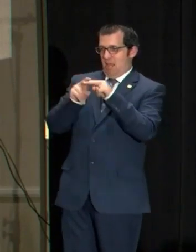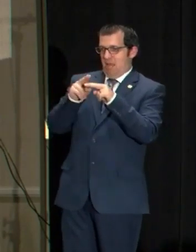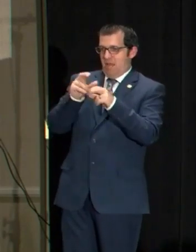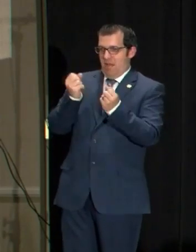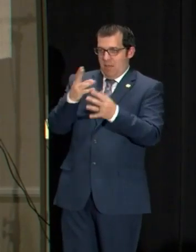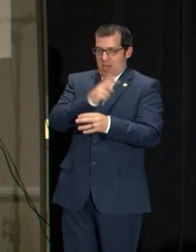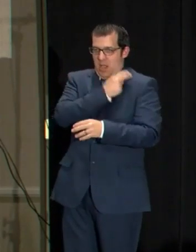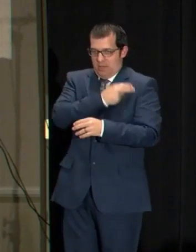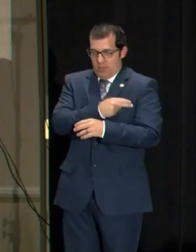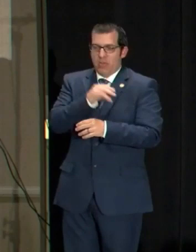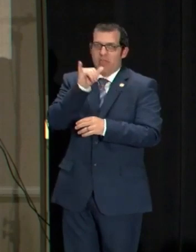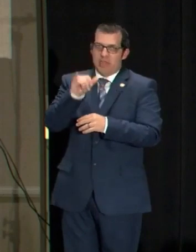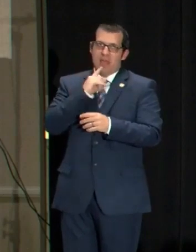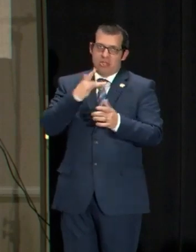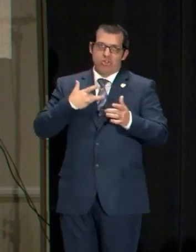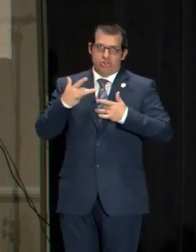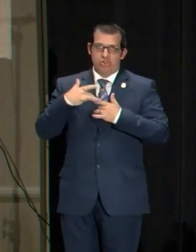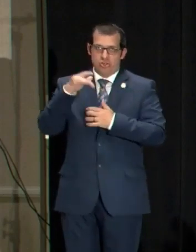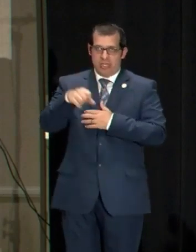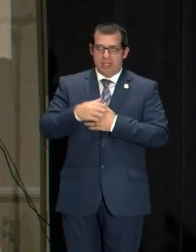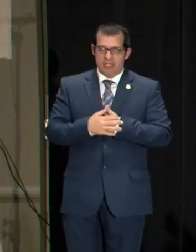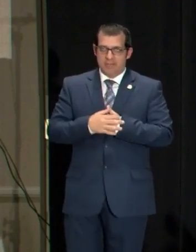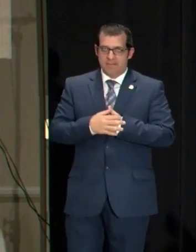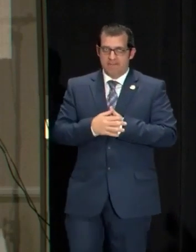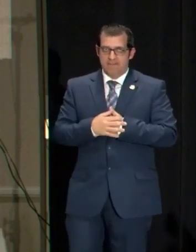hospitalizations, that definitely is a concern.